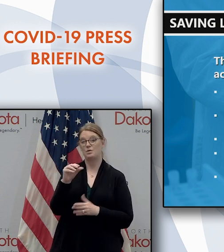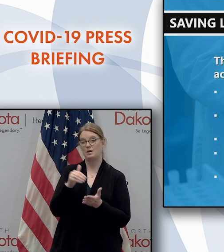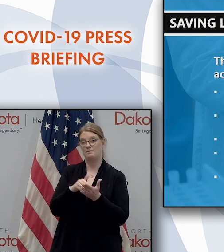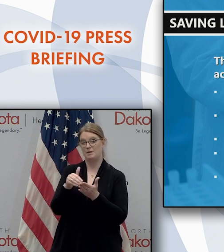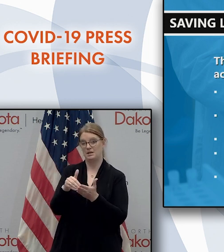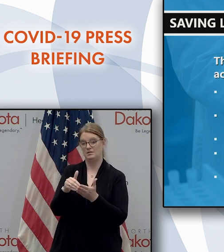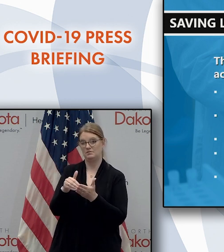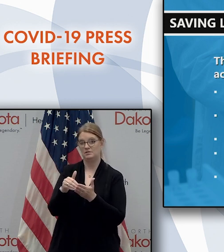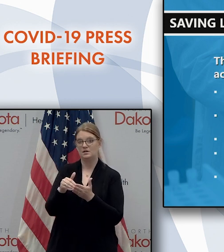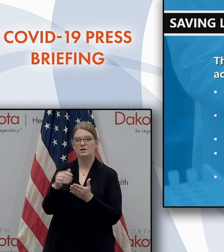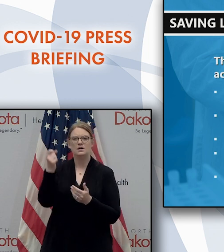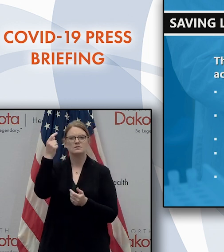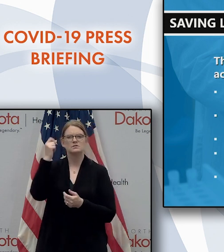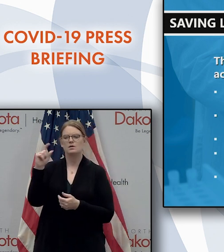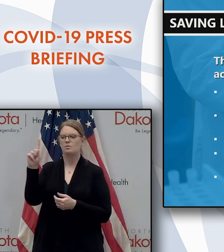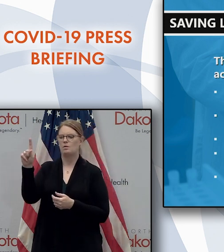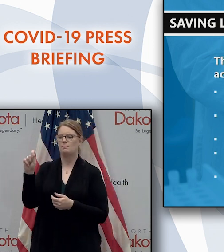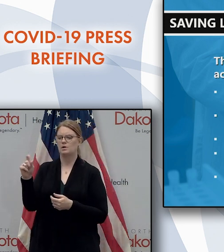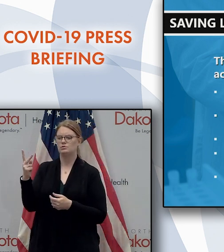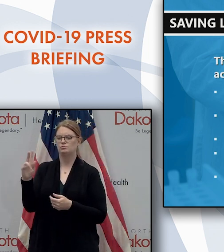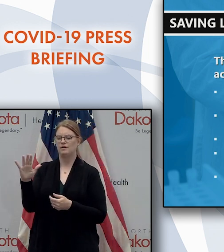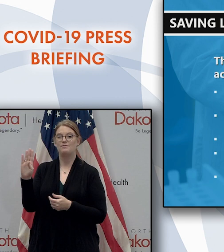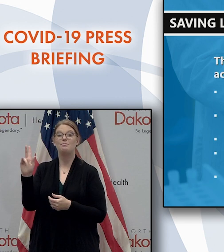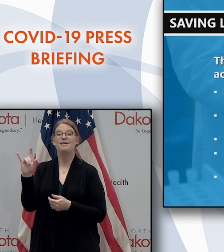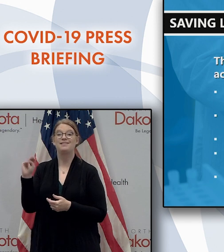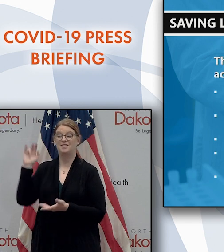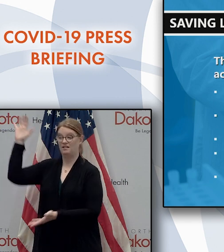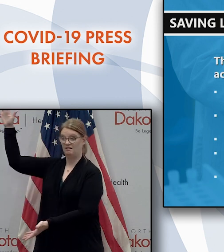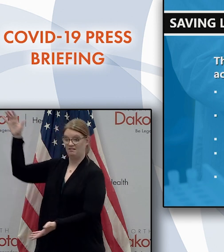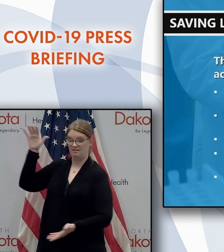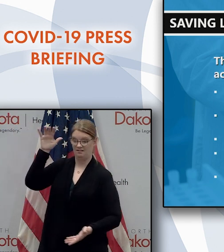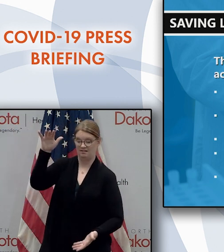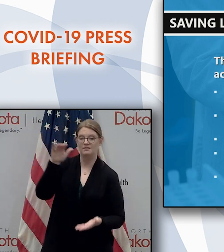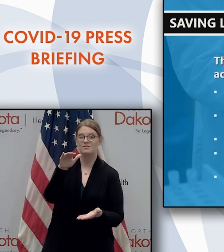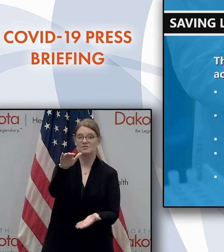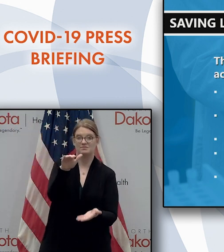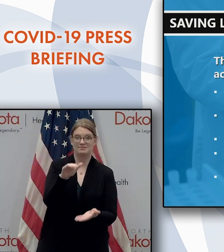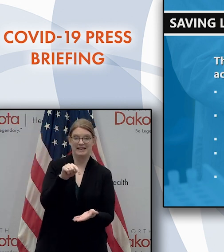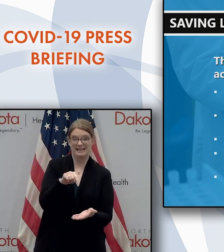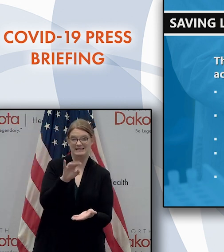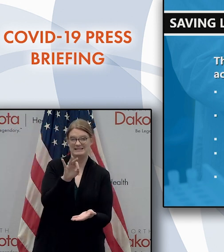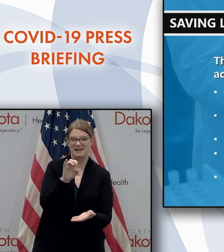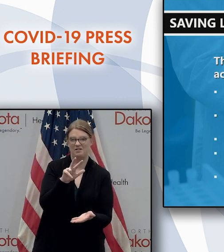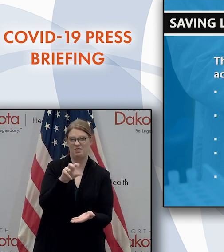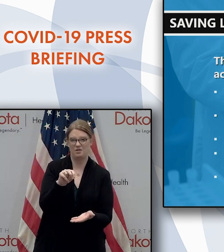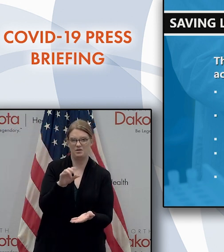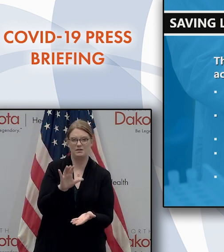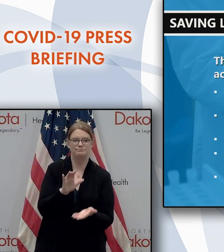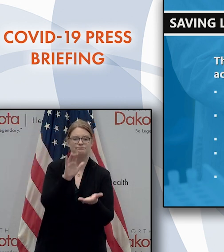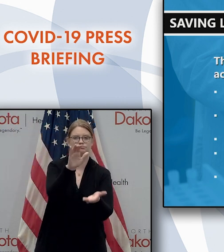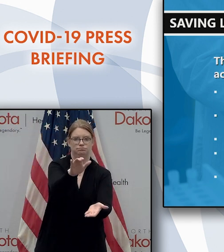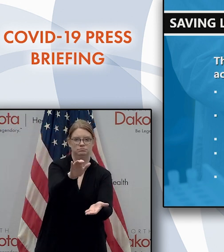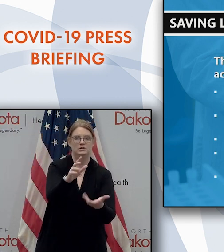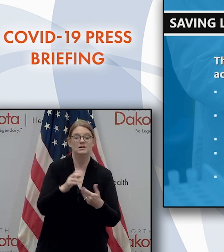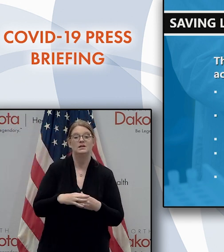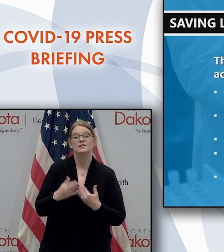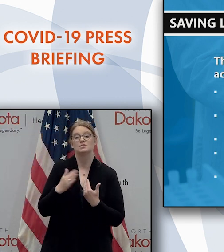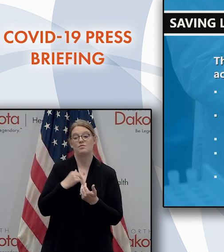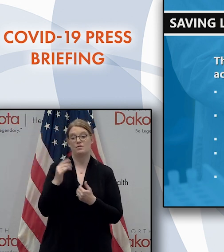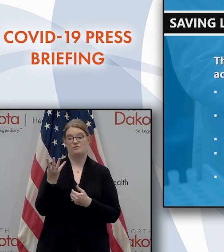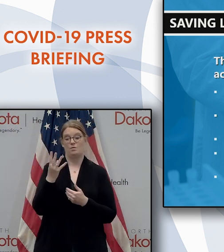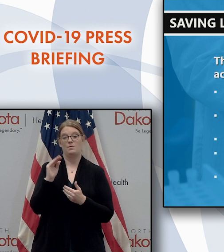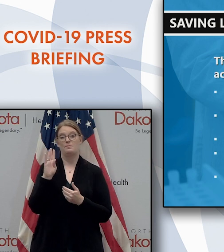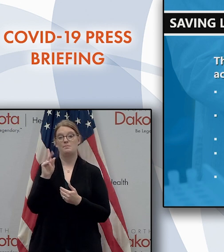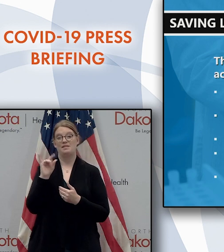our $1.25 billion in coronavirus relief funding, which is part of over $4 billion of